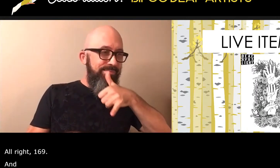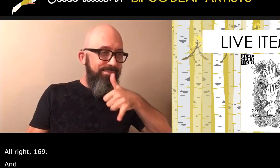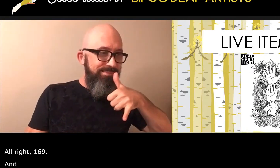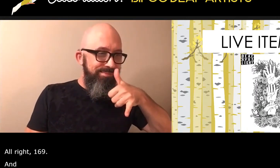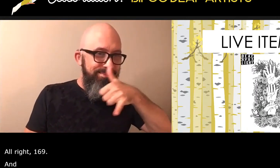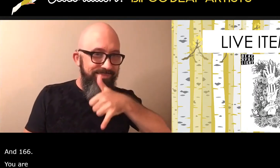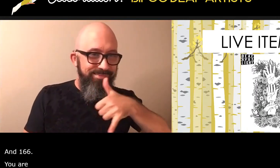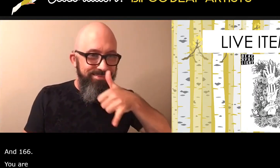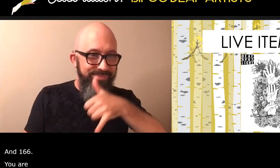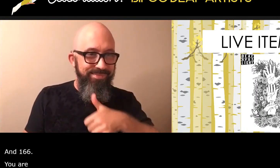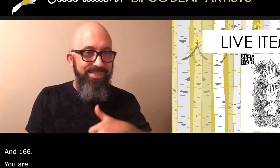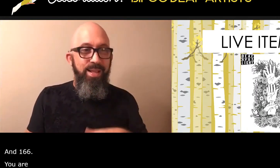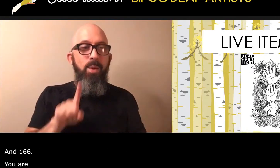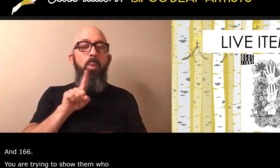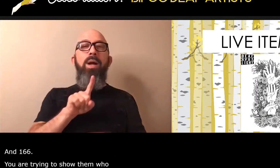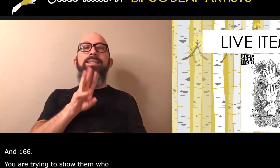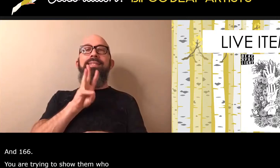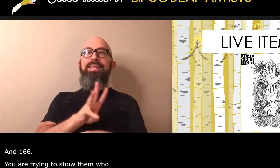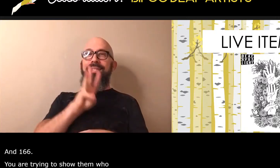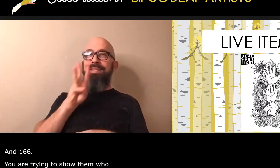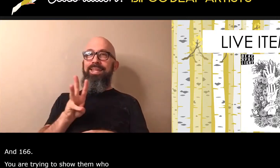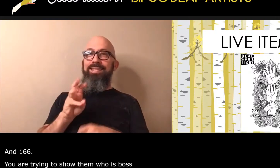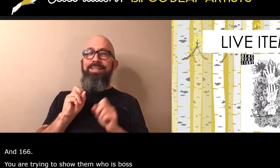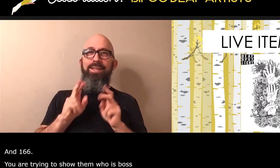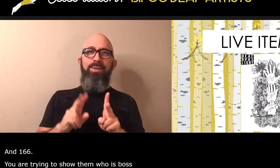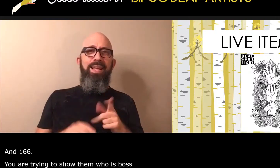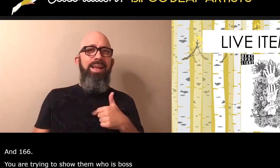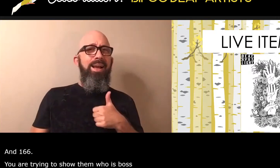boss? My goodness.